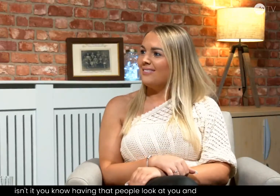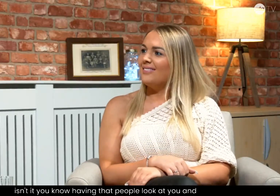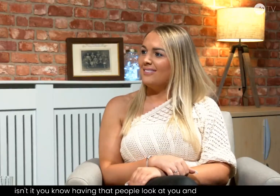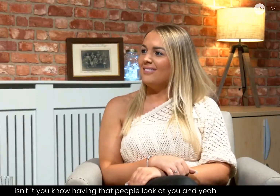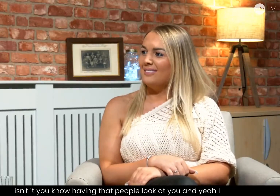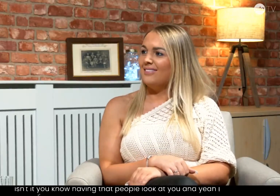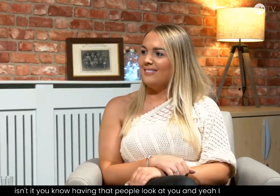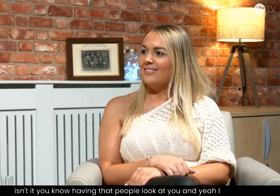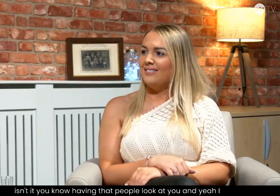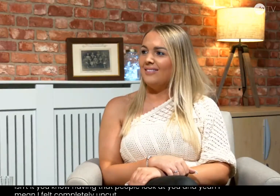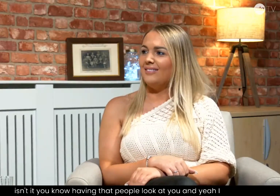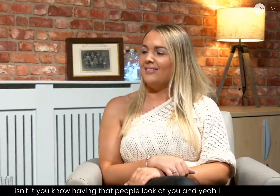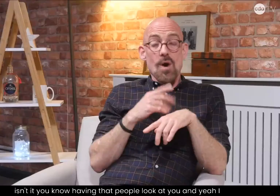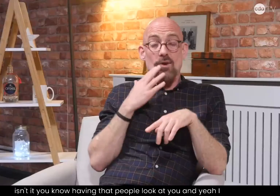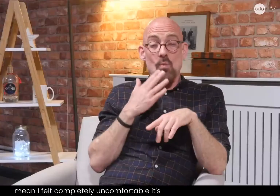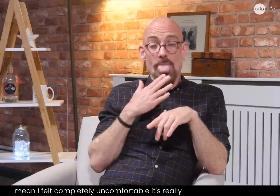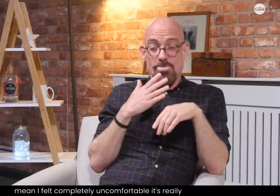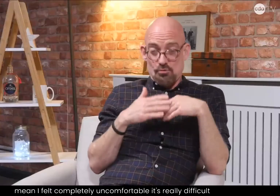was really difficult for me.